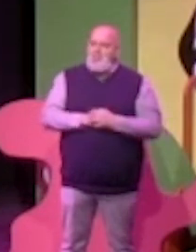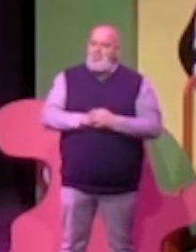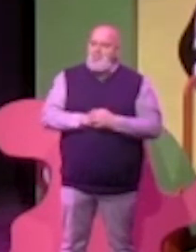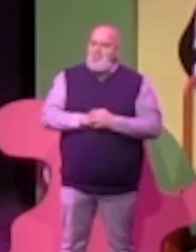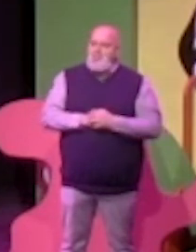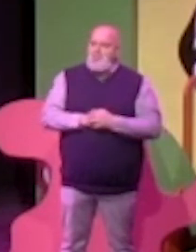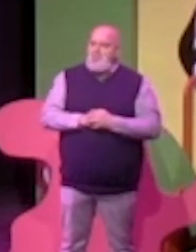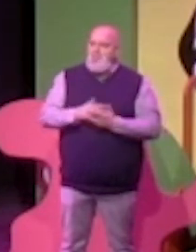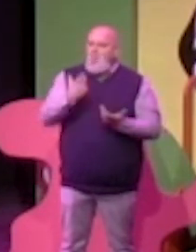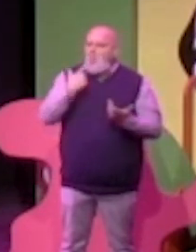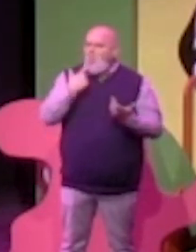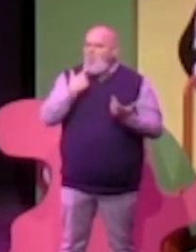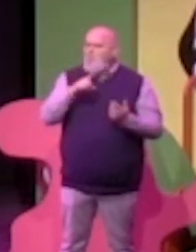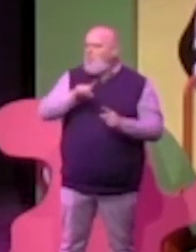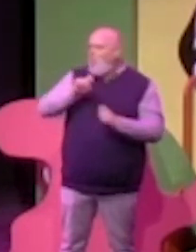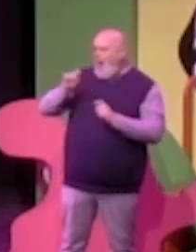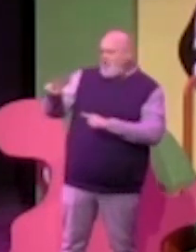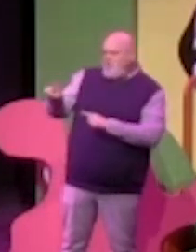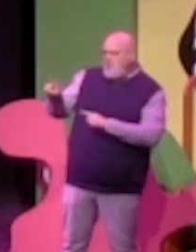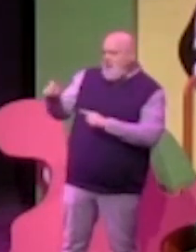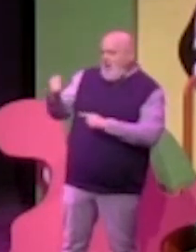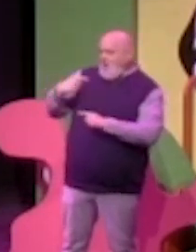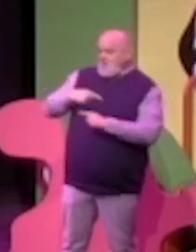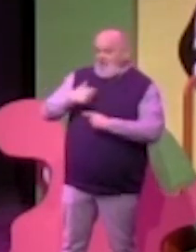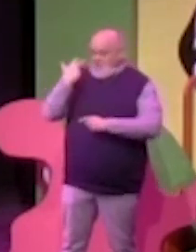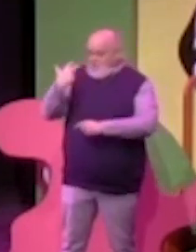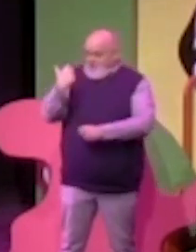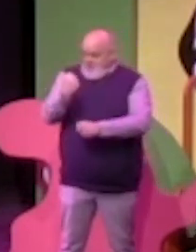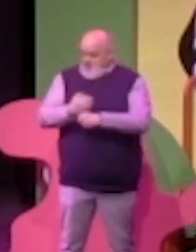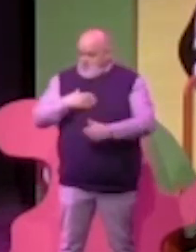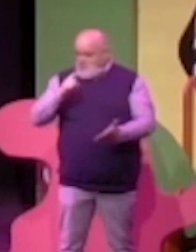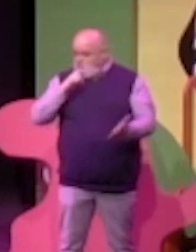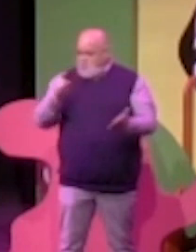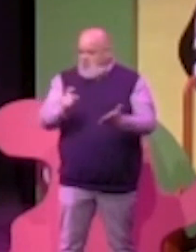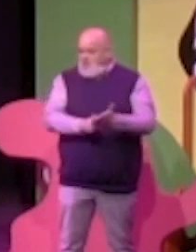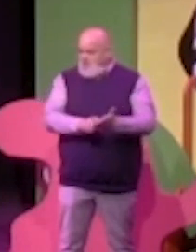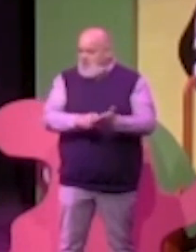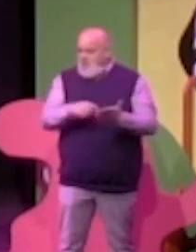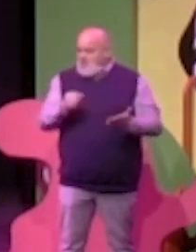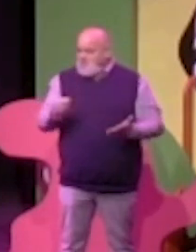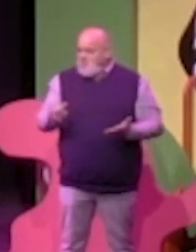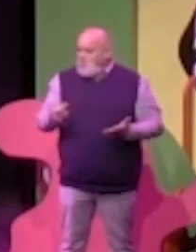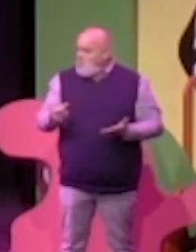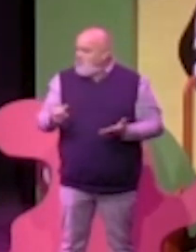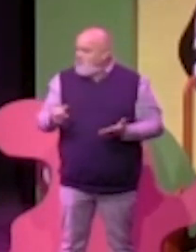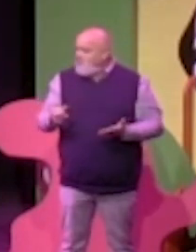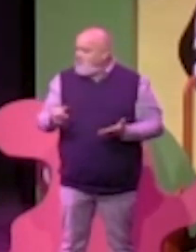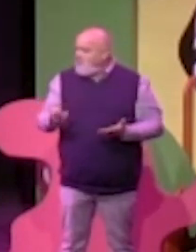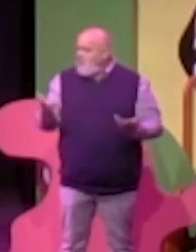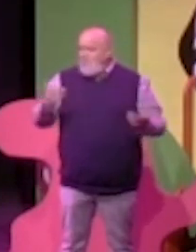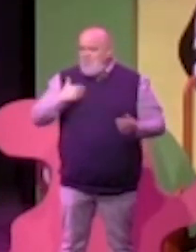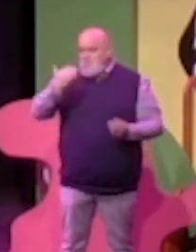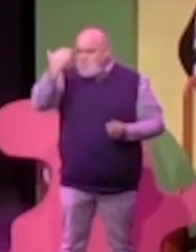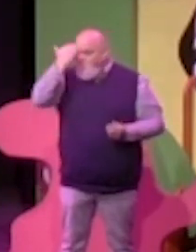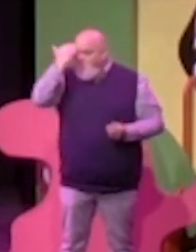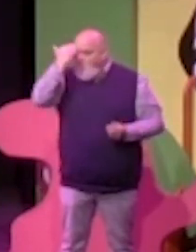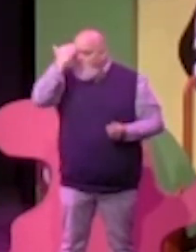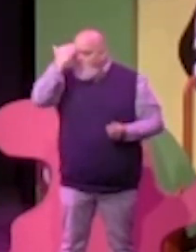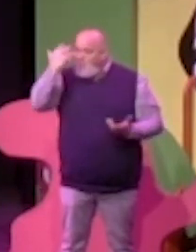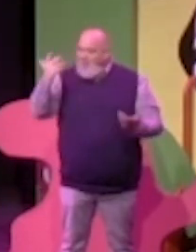asked in the last 3 years, what have you recognized or what do you, you know about? And for